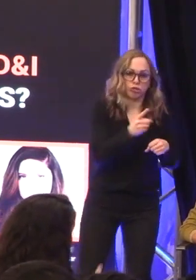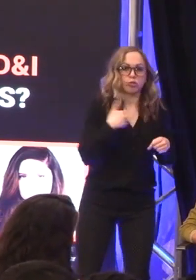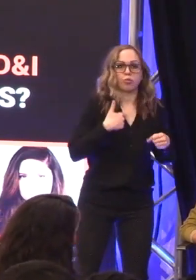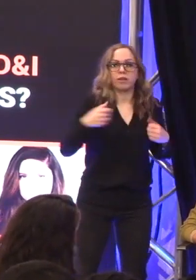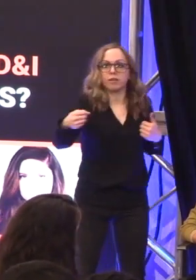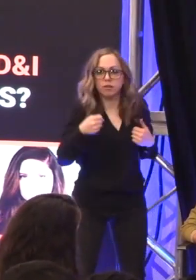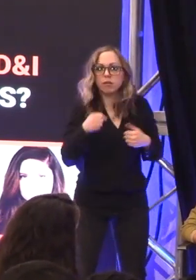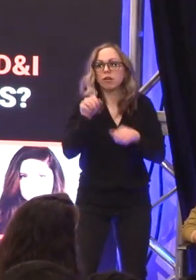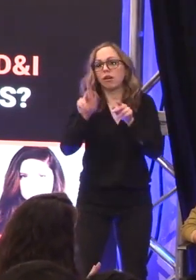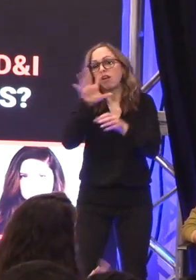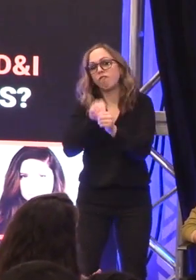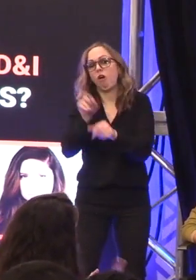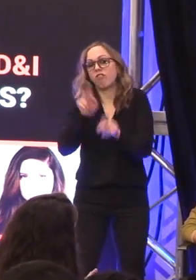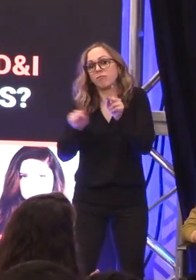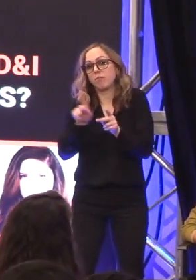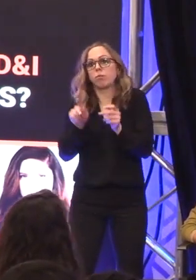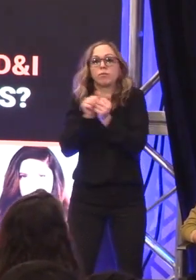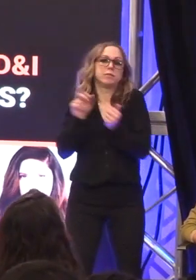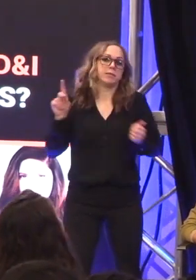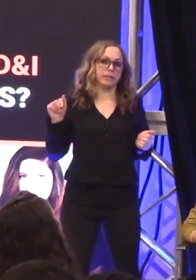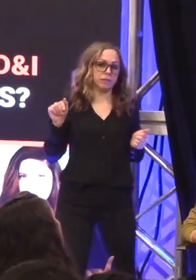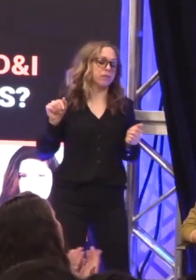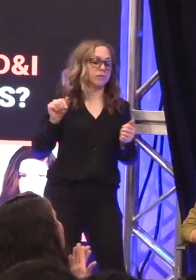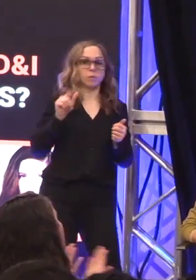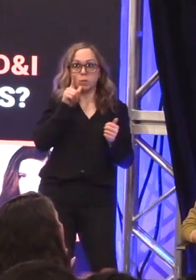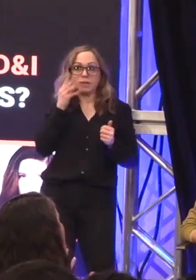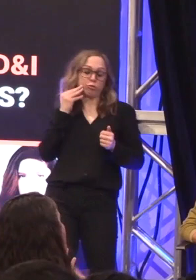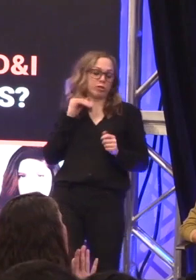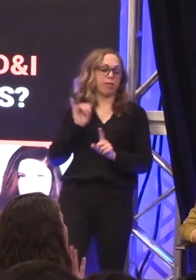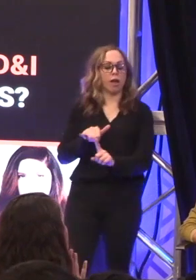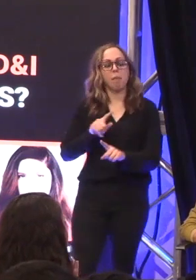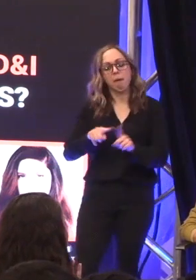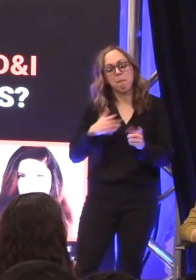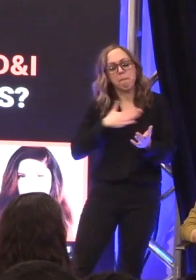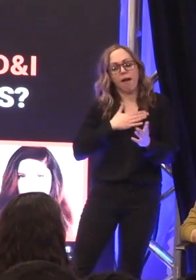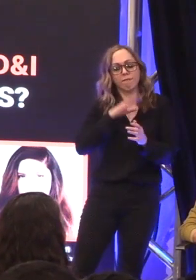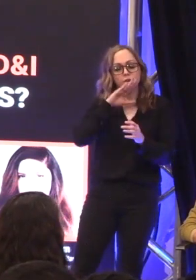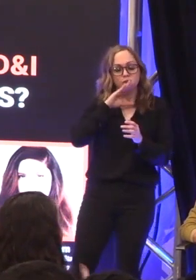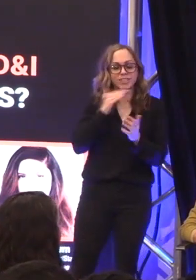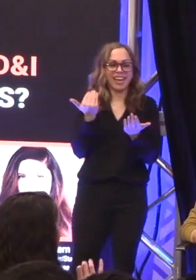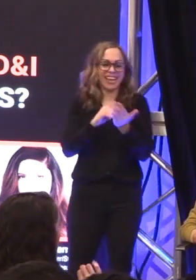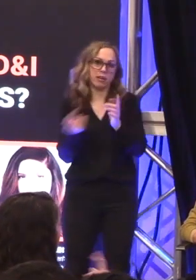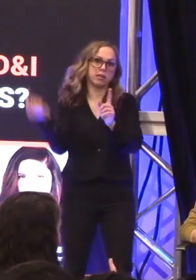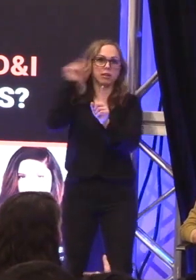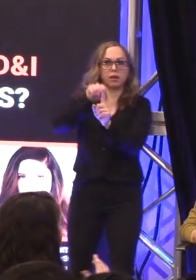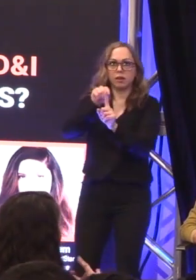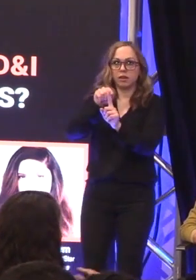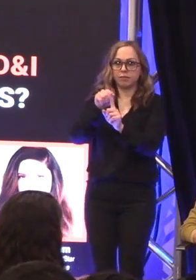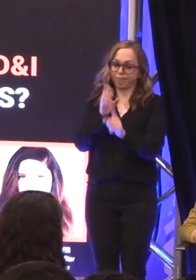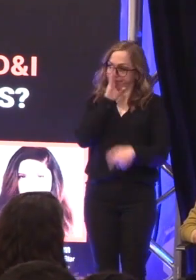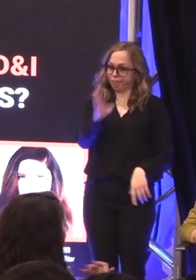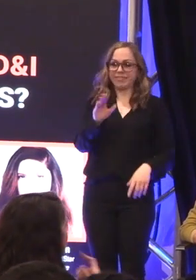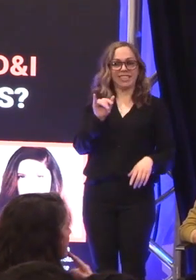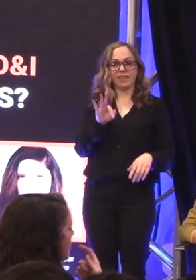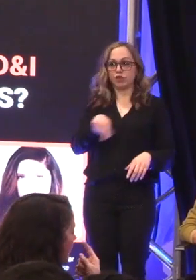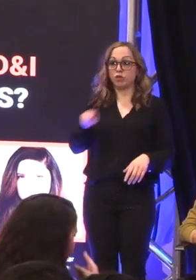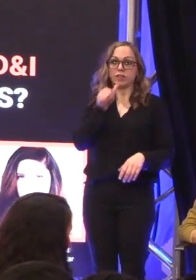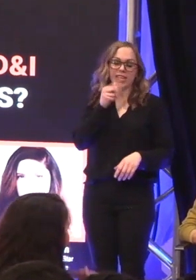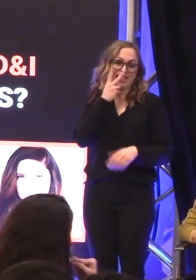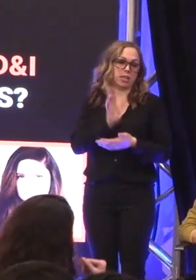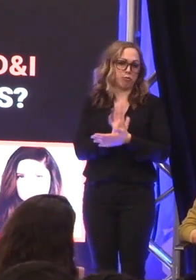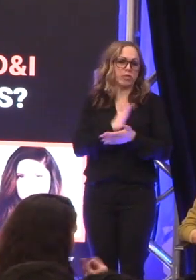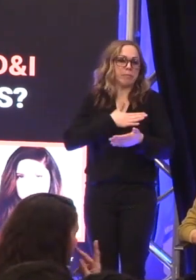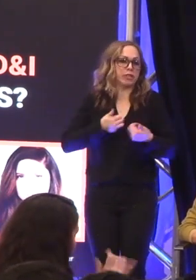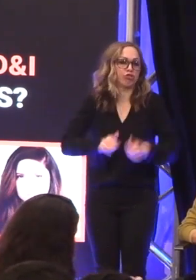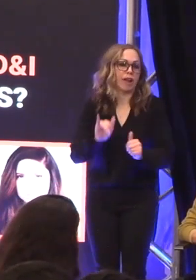just, look, the thing that I'm frustrated by, and I'm going to sort of go back to Crip Camp, and I'm just going to say point blank, if you guys haven't seen this movie, make